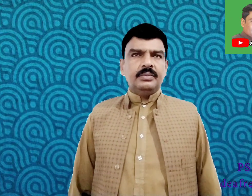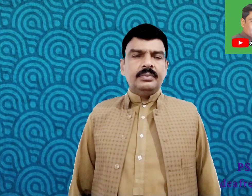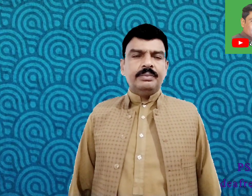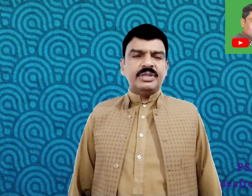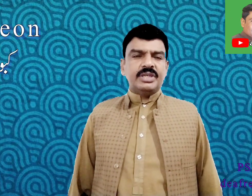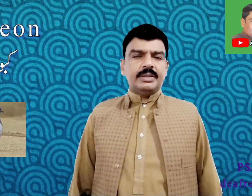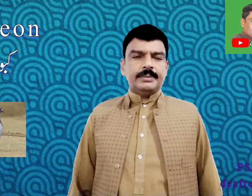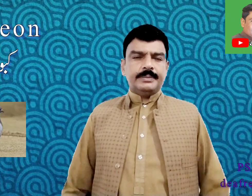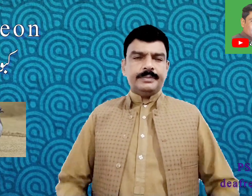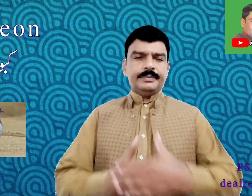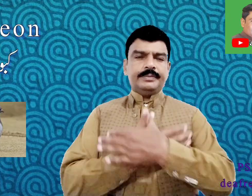pigeon,